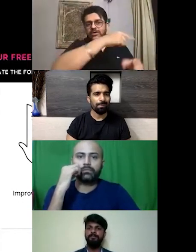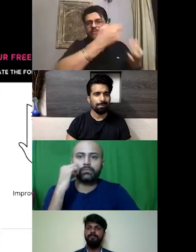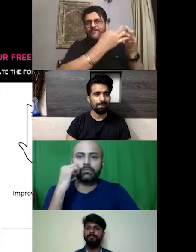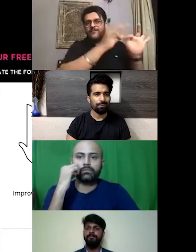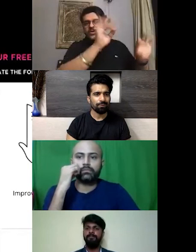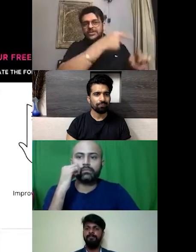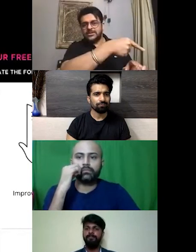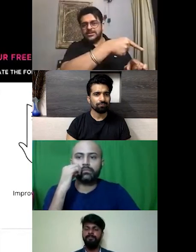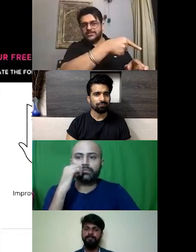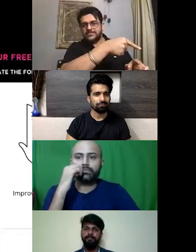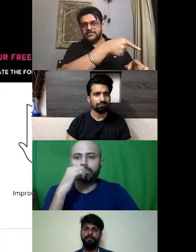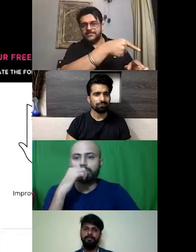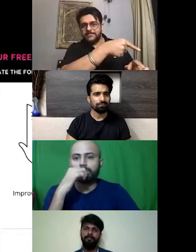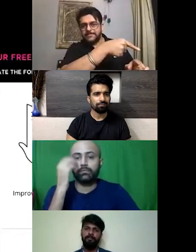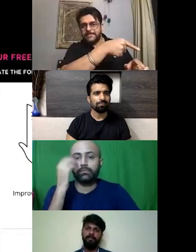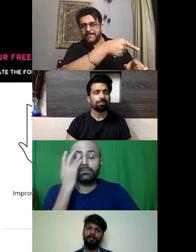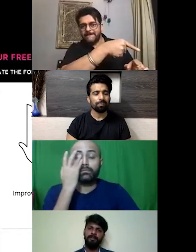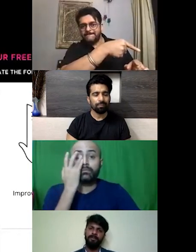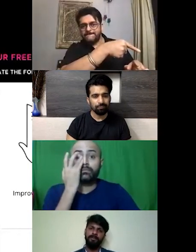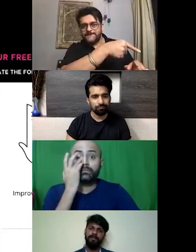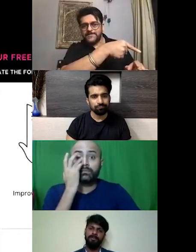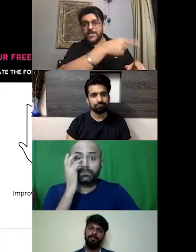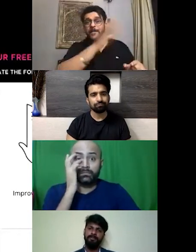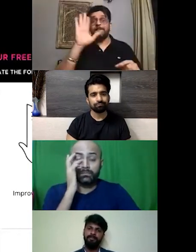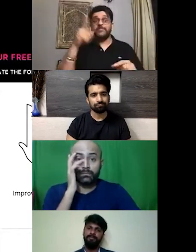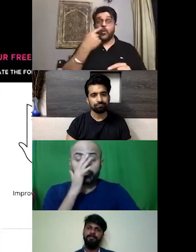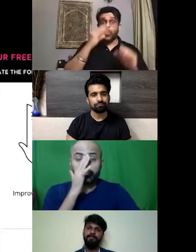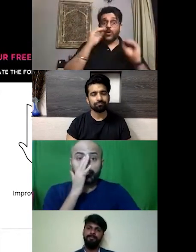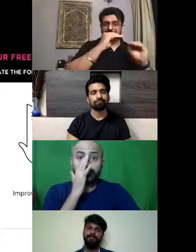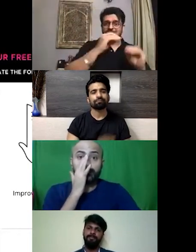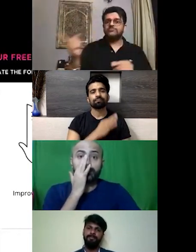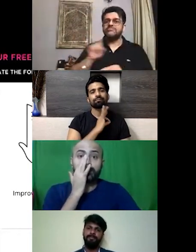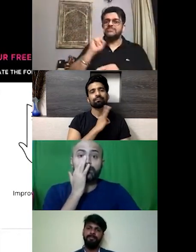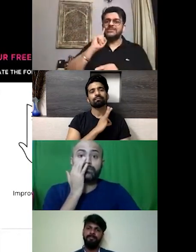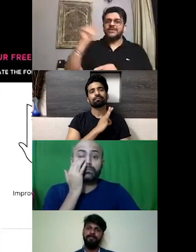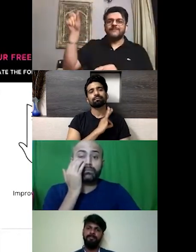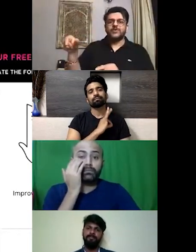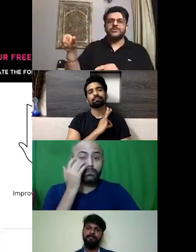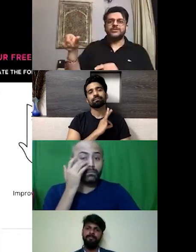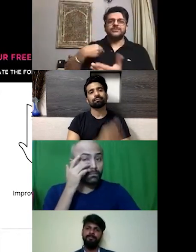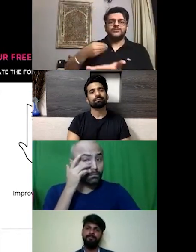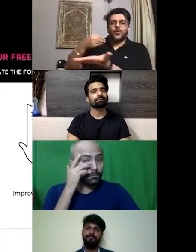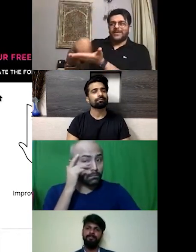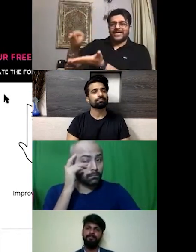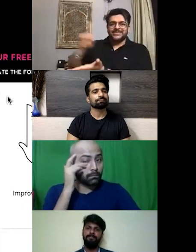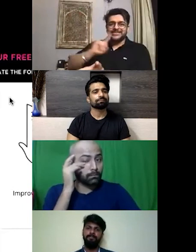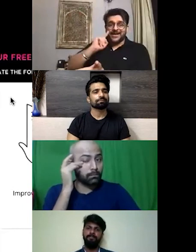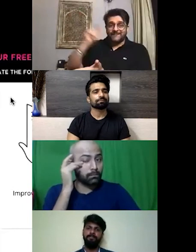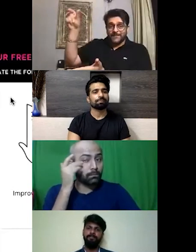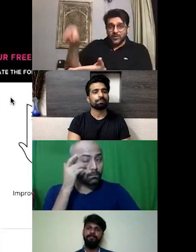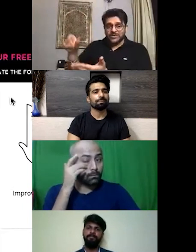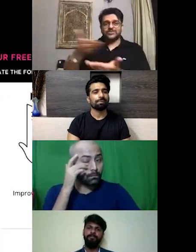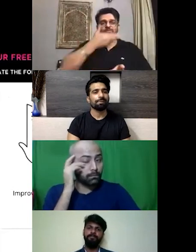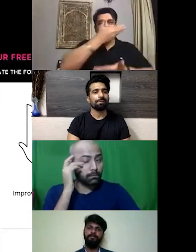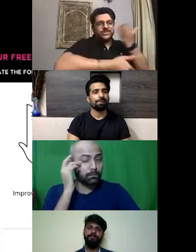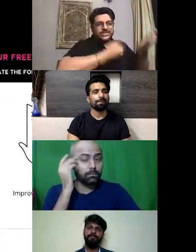sign language session to those teachers in those schools and also to the parents of those deaf children. And